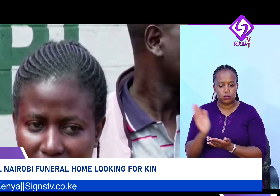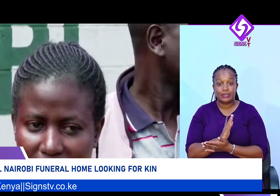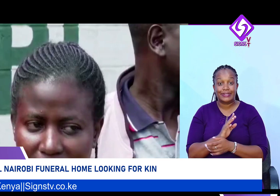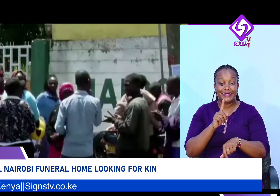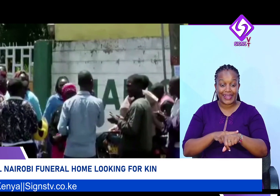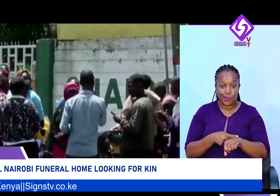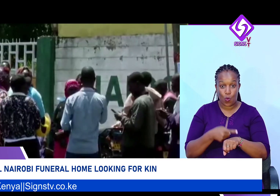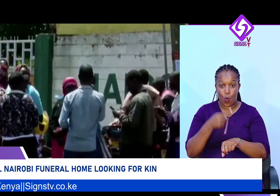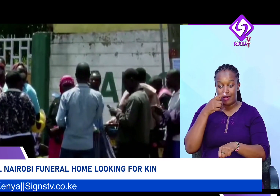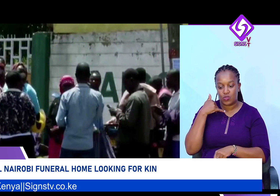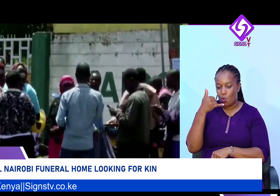mteja.